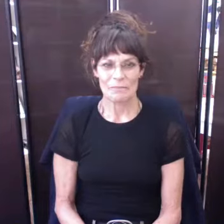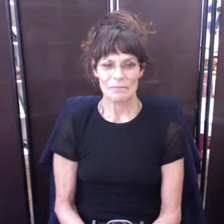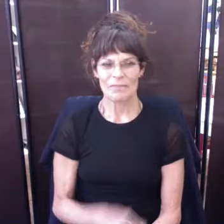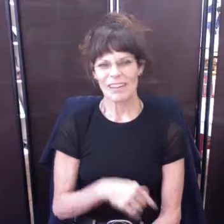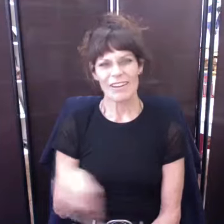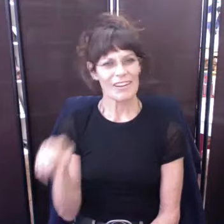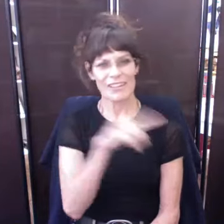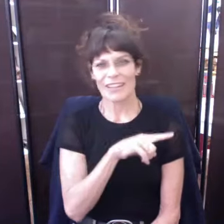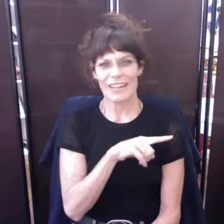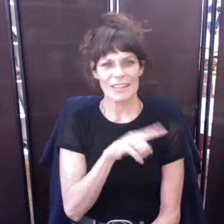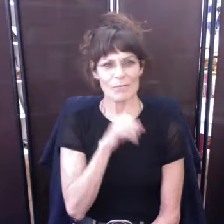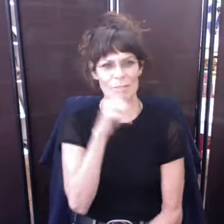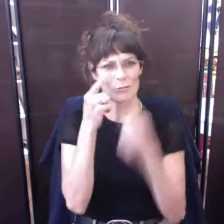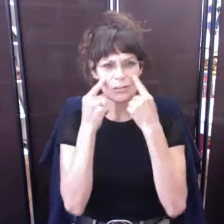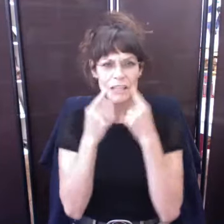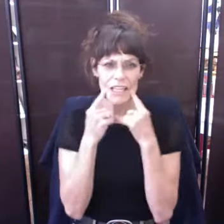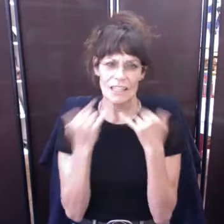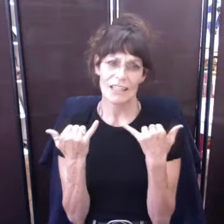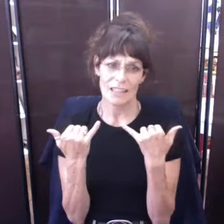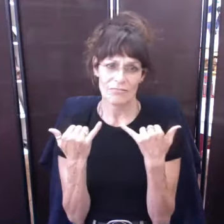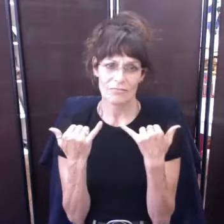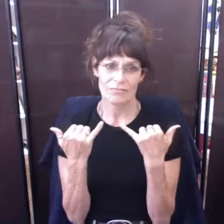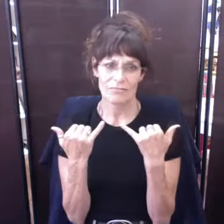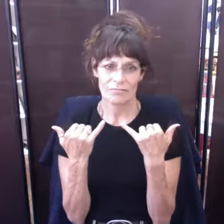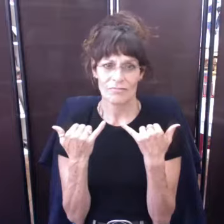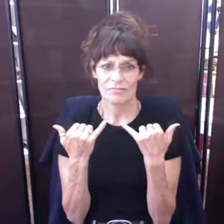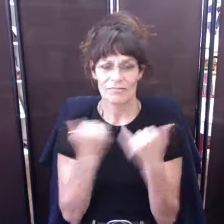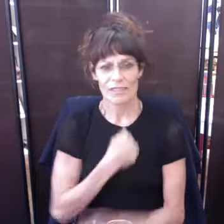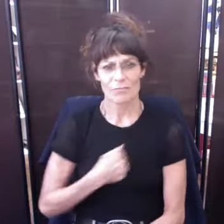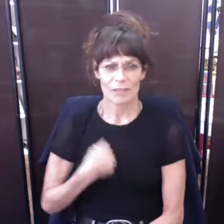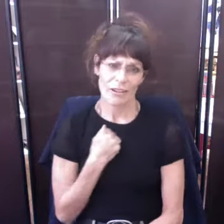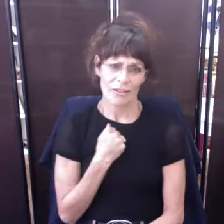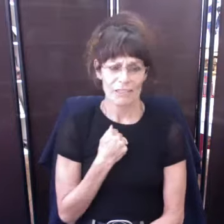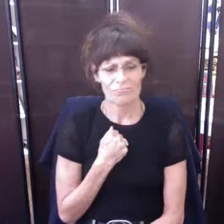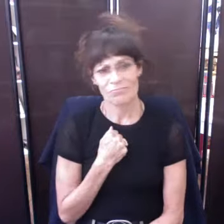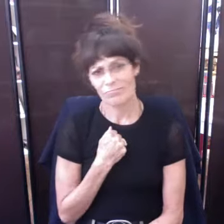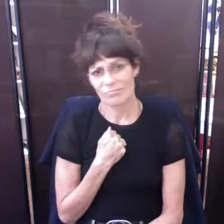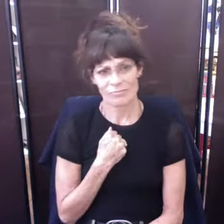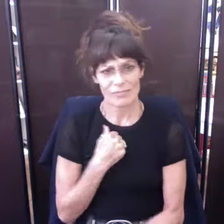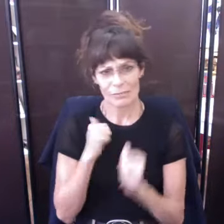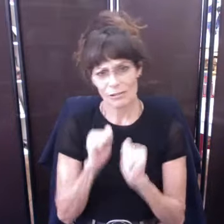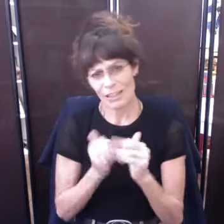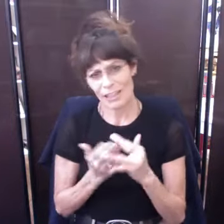super sad today. So I'm sorry. I'm gonna try to get through this the best I can.